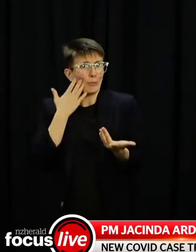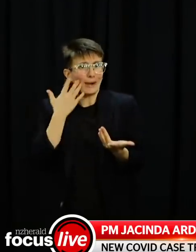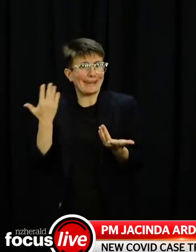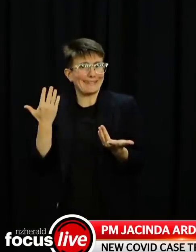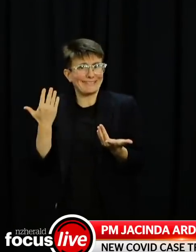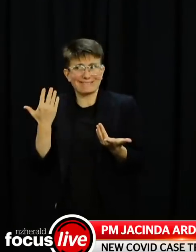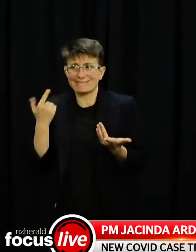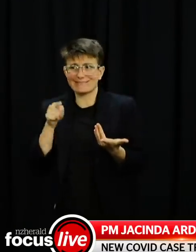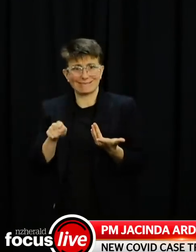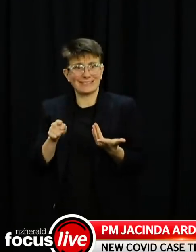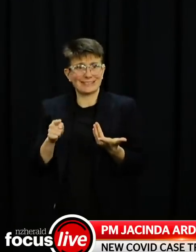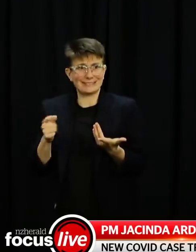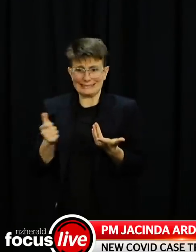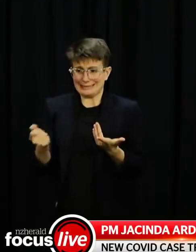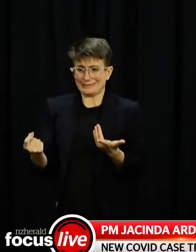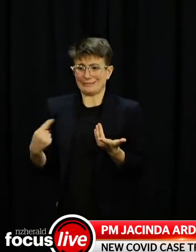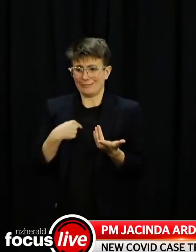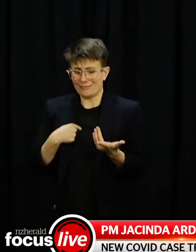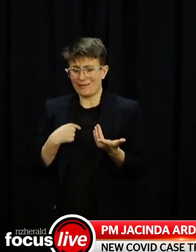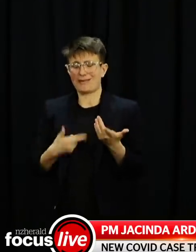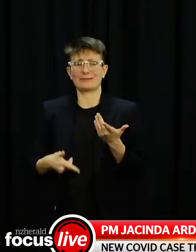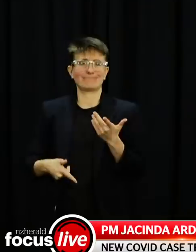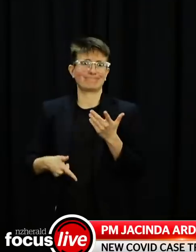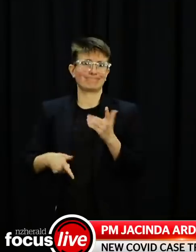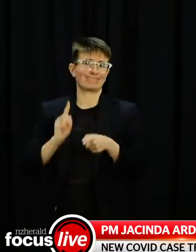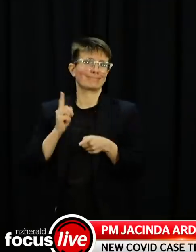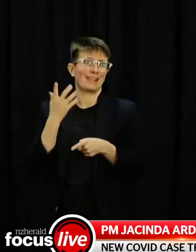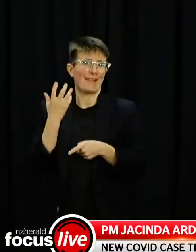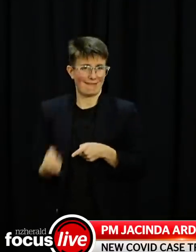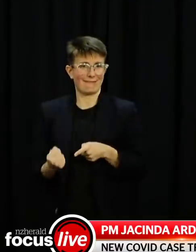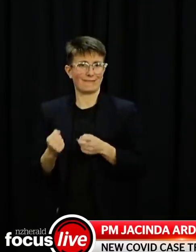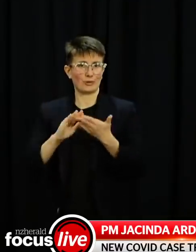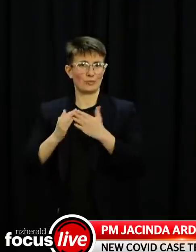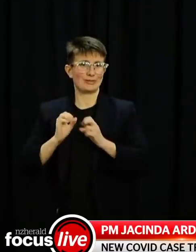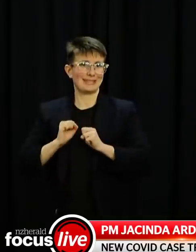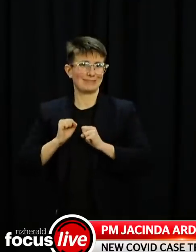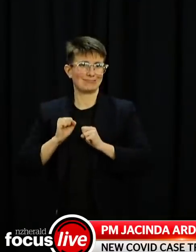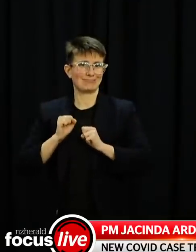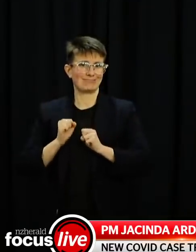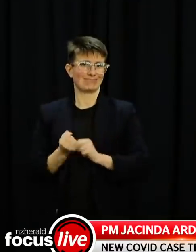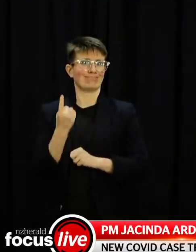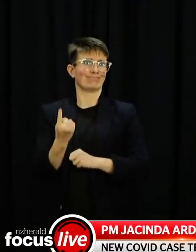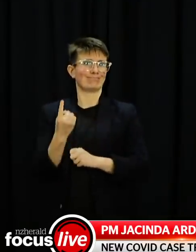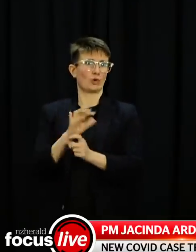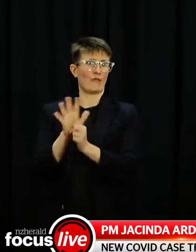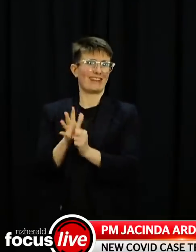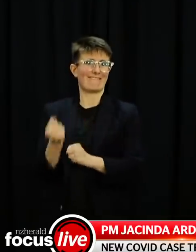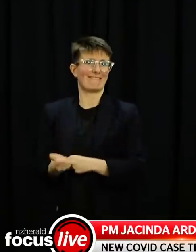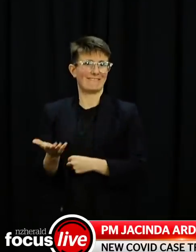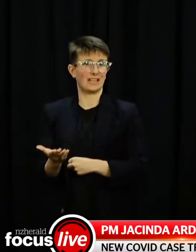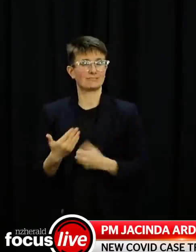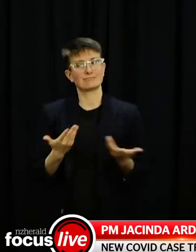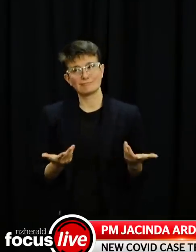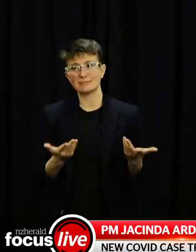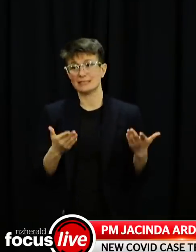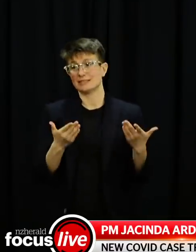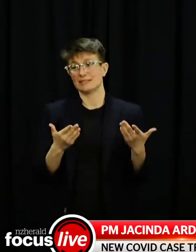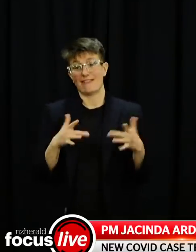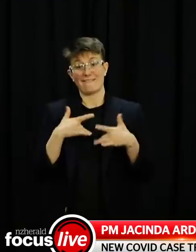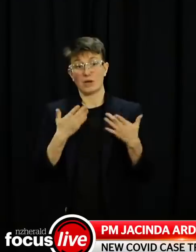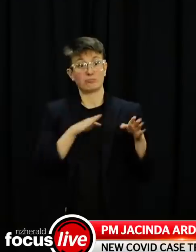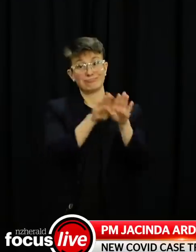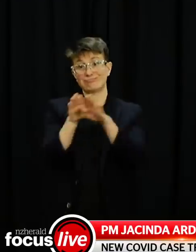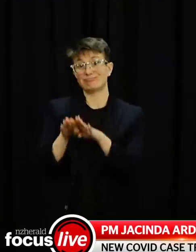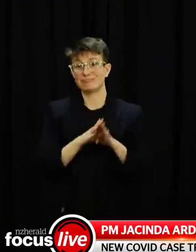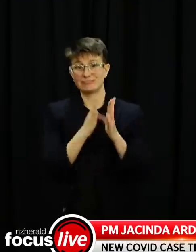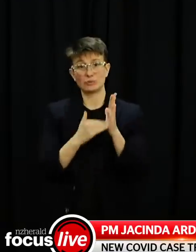felt like every New Zealander, and the Prime Minister's already said she felt. Of course, we're disappointed. We've been making the point that it was, in